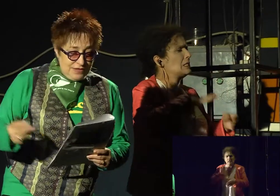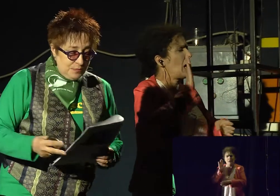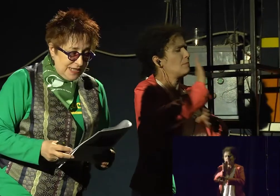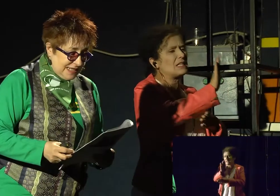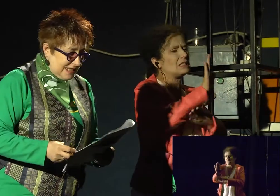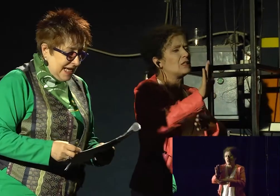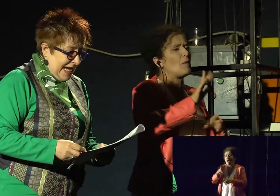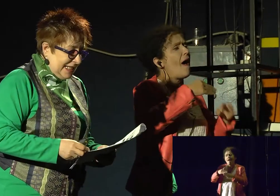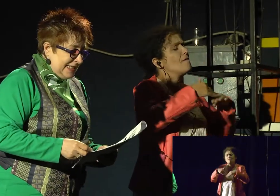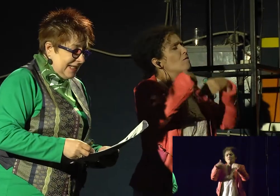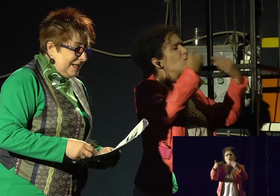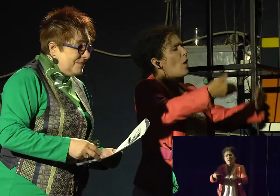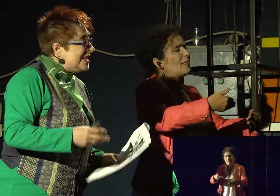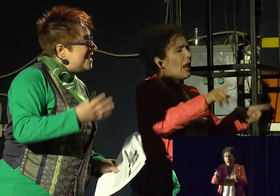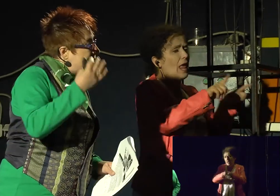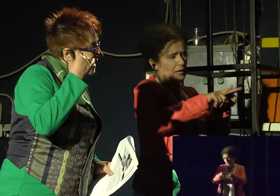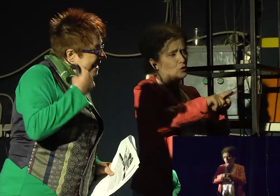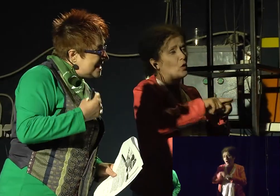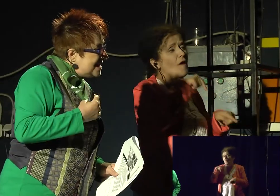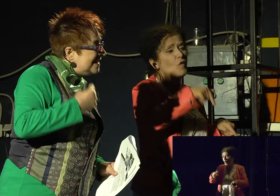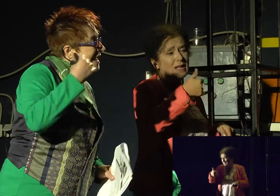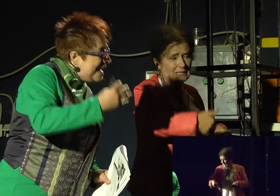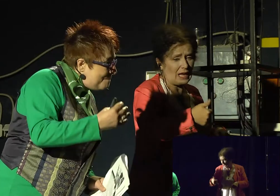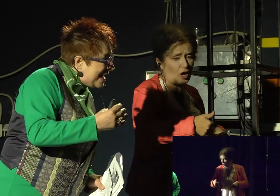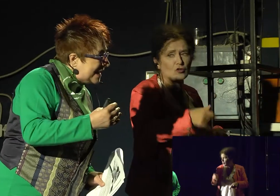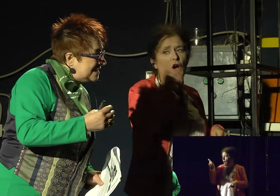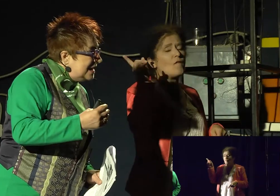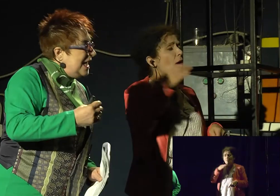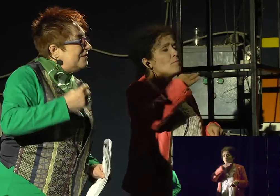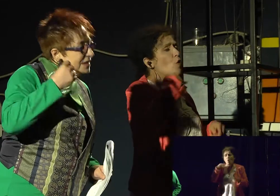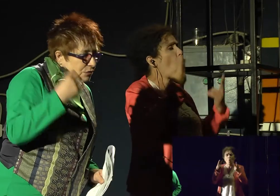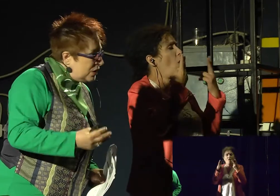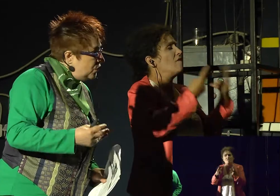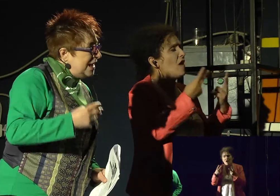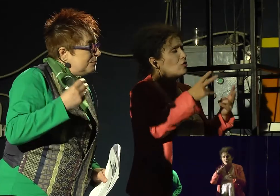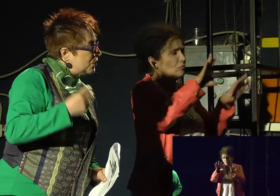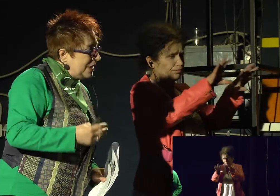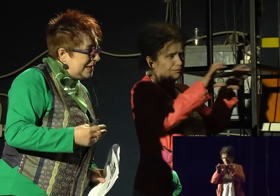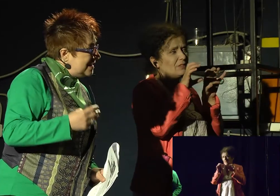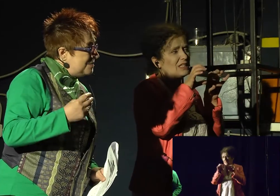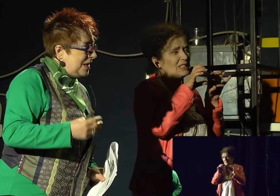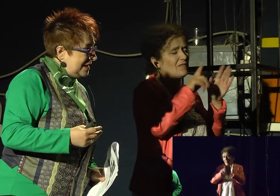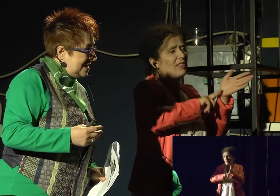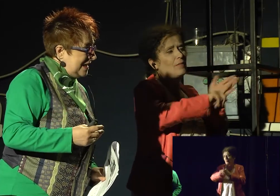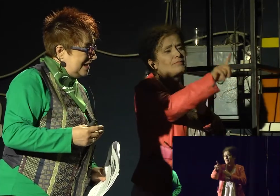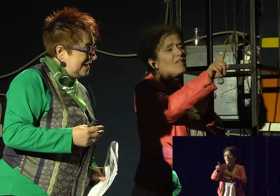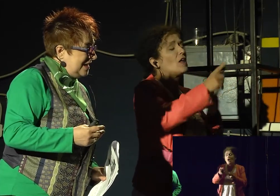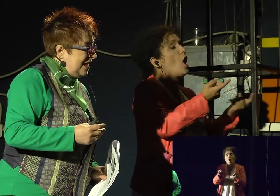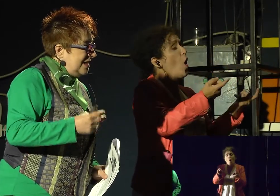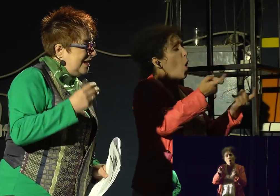and for the present. And that is how we can understand the impact of the draconian pronatalist